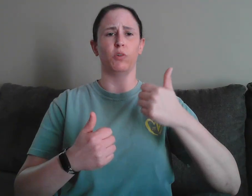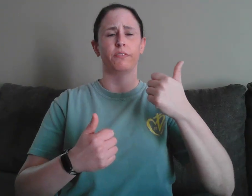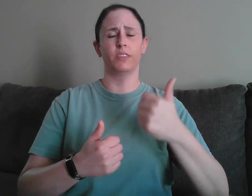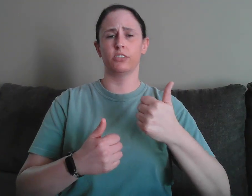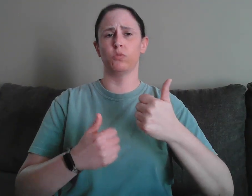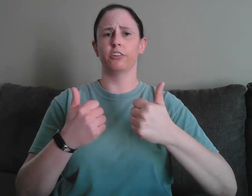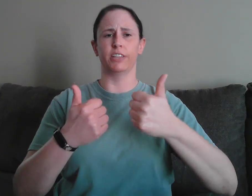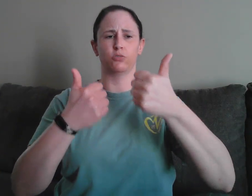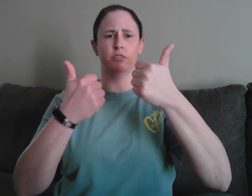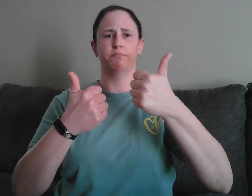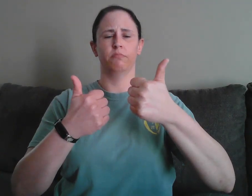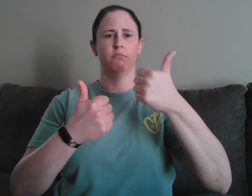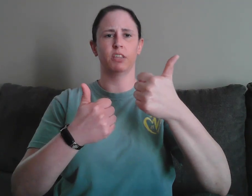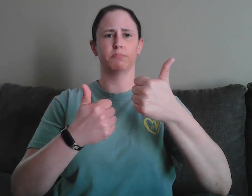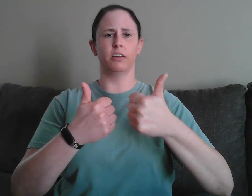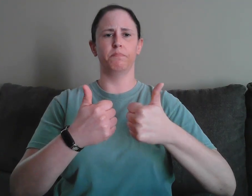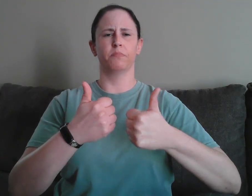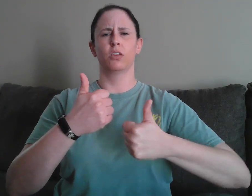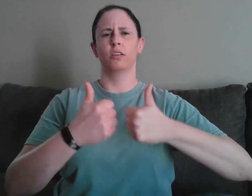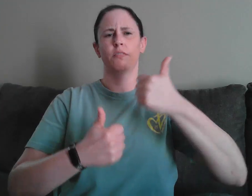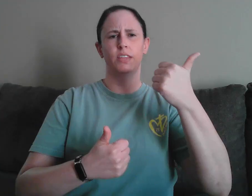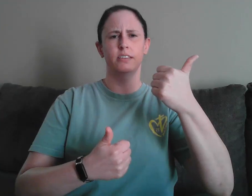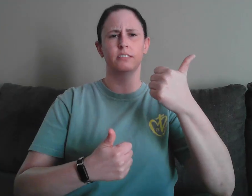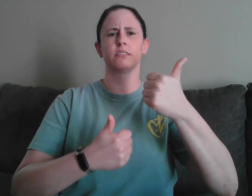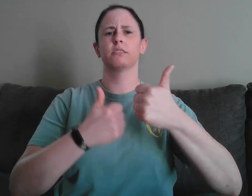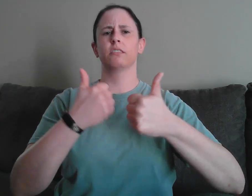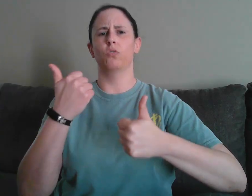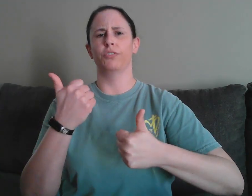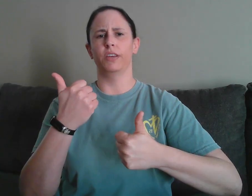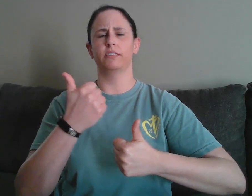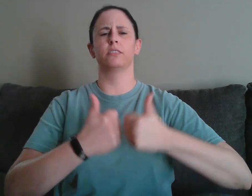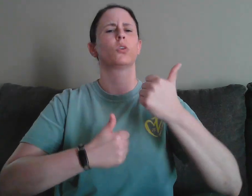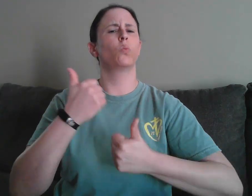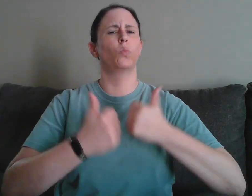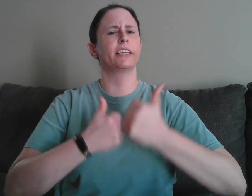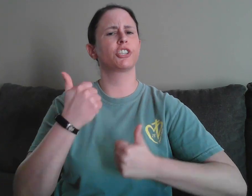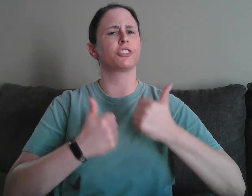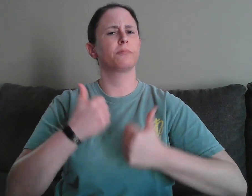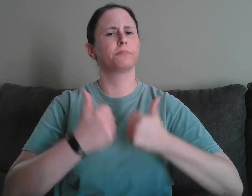want this one or this one? Thumbs up, this or this, which.